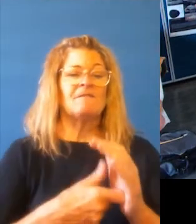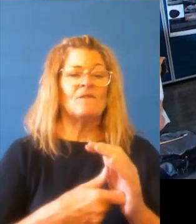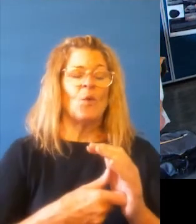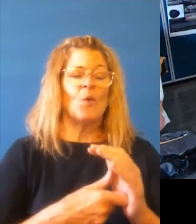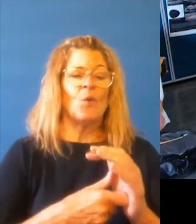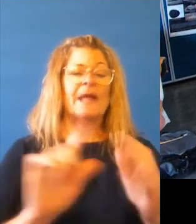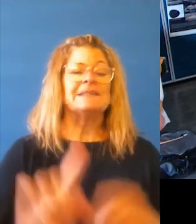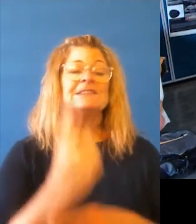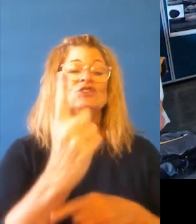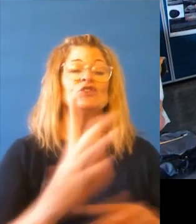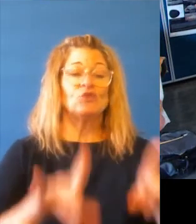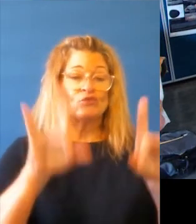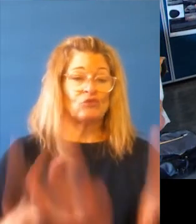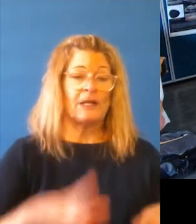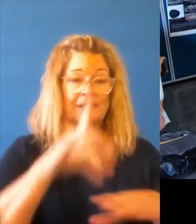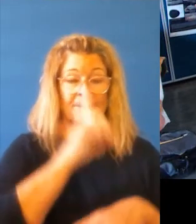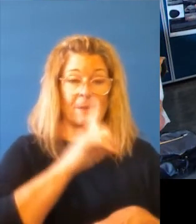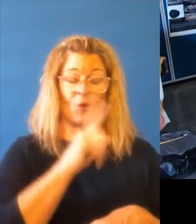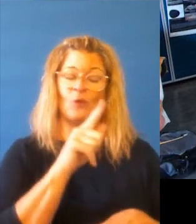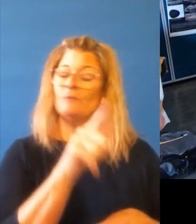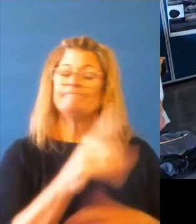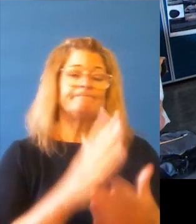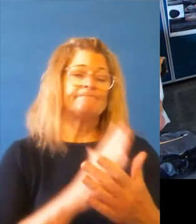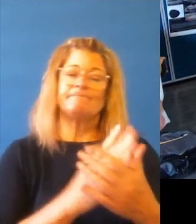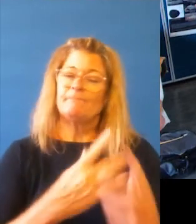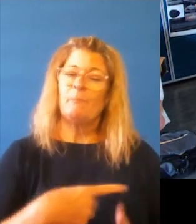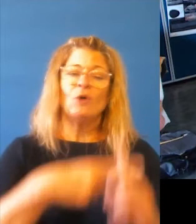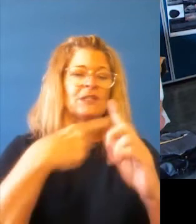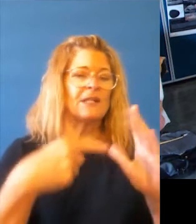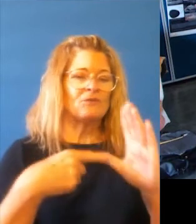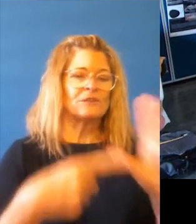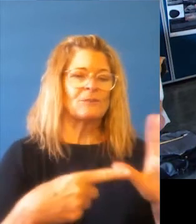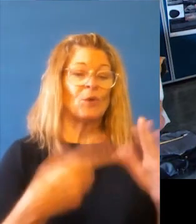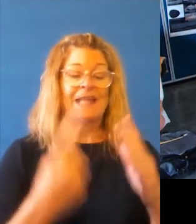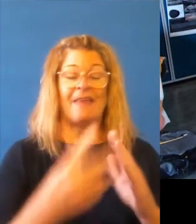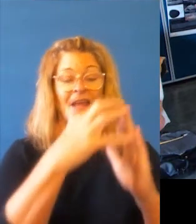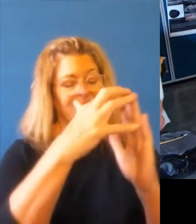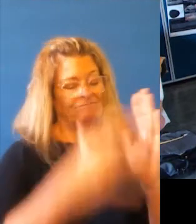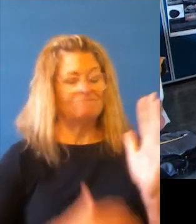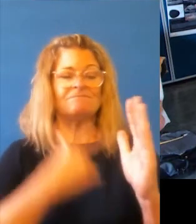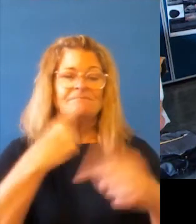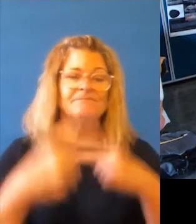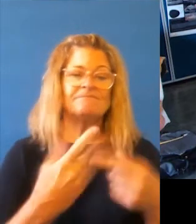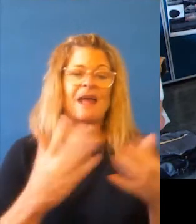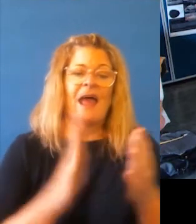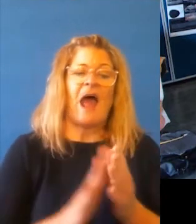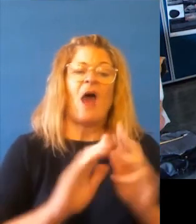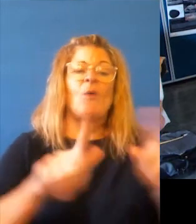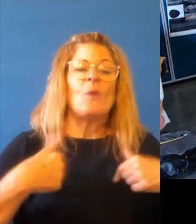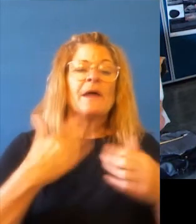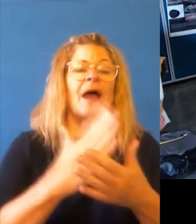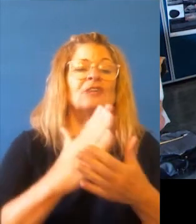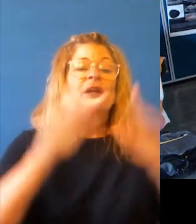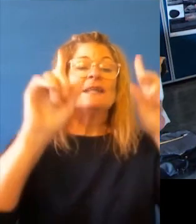Australians, and excited about how we implement the 7 overarching recommendations